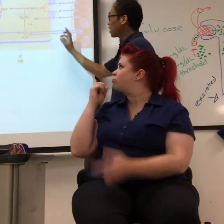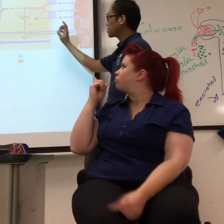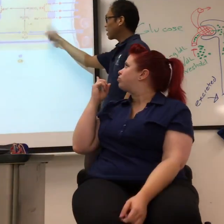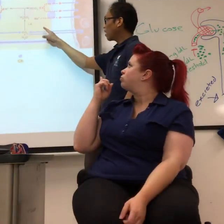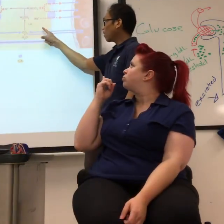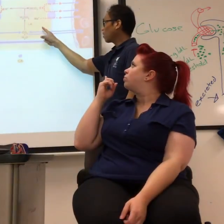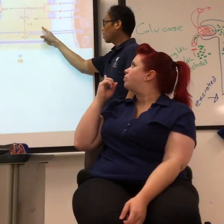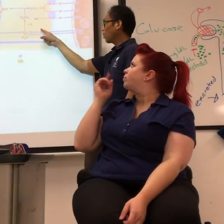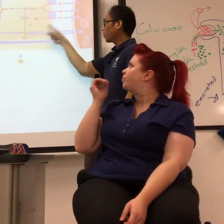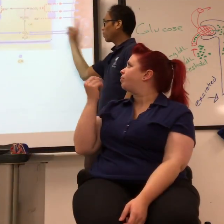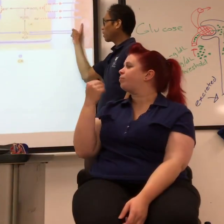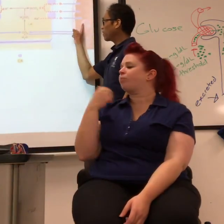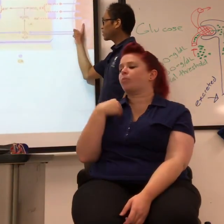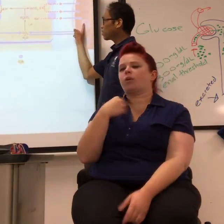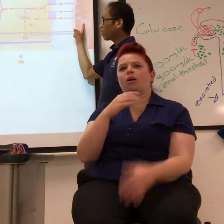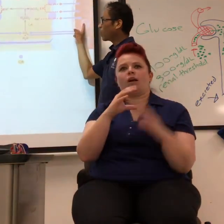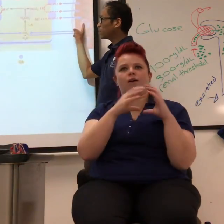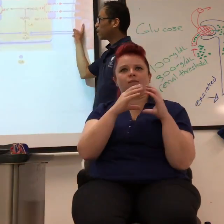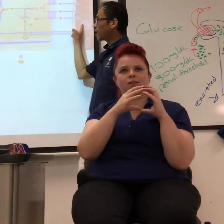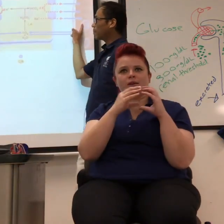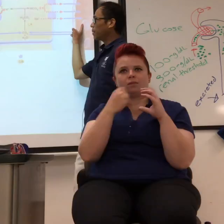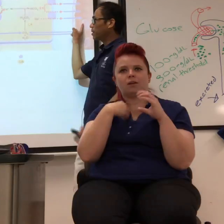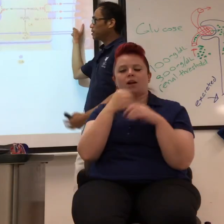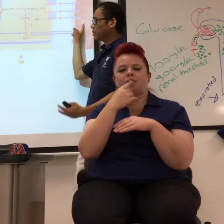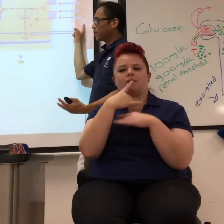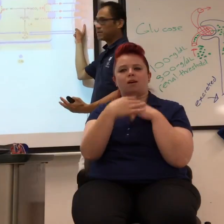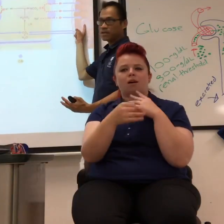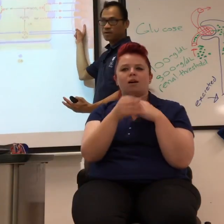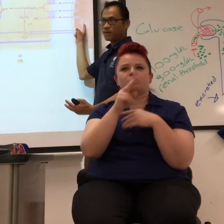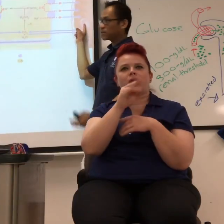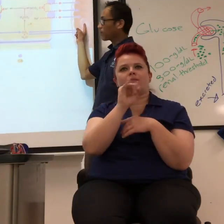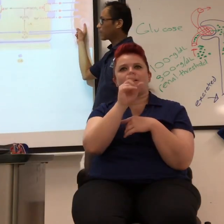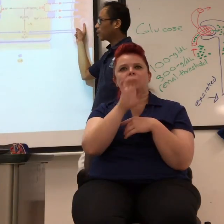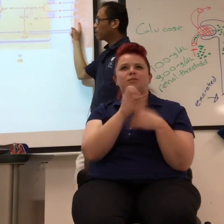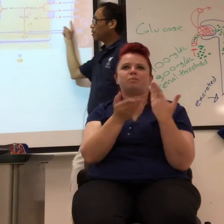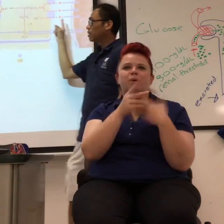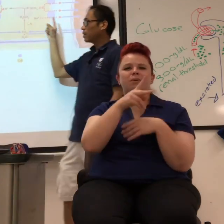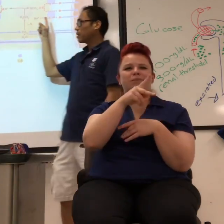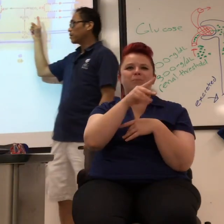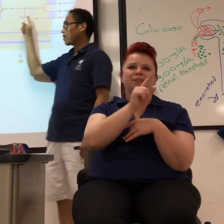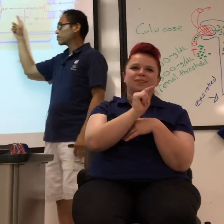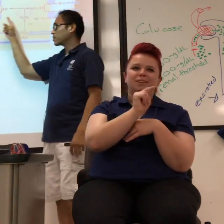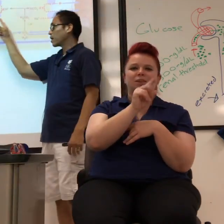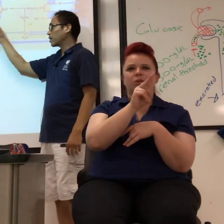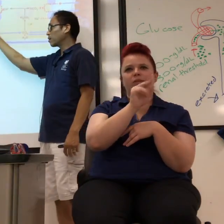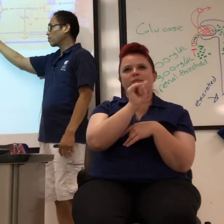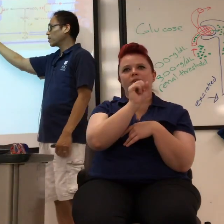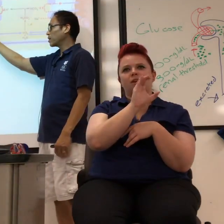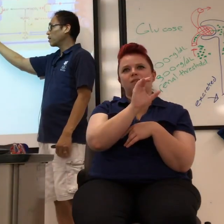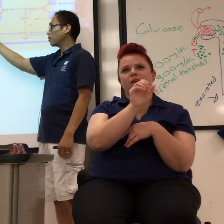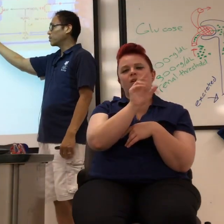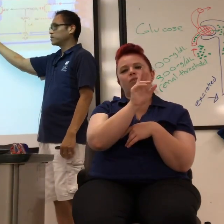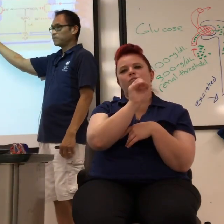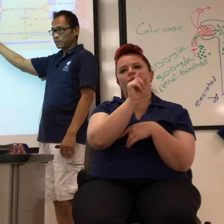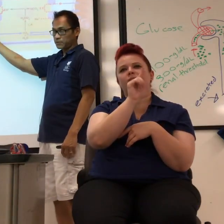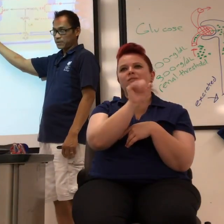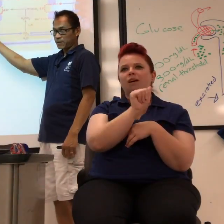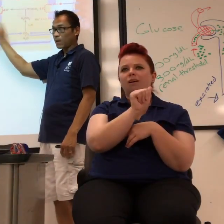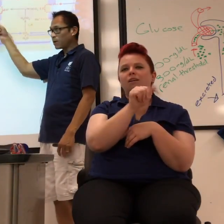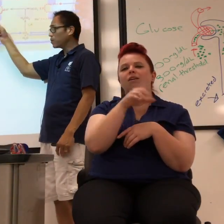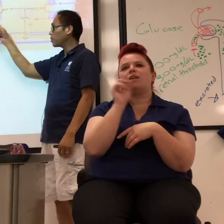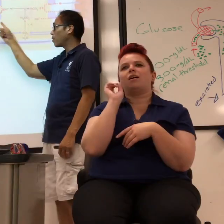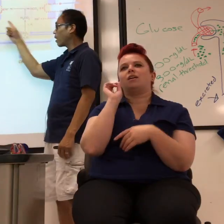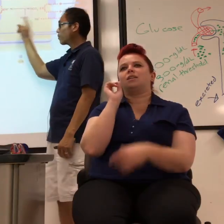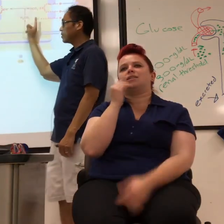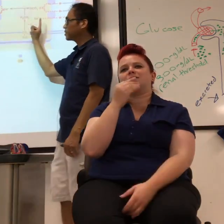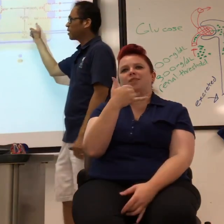have a cell with a blood vessel on one side, maybe it's the PT or the vasa recta, and on the other side, colored in yellow, is the filtrate.